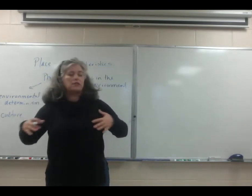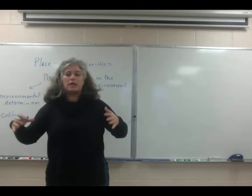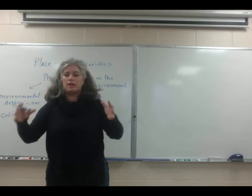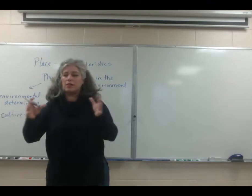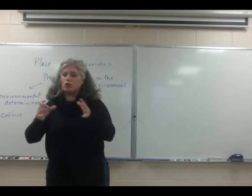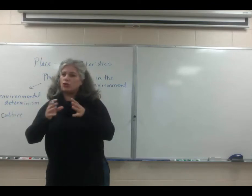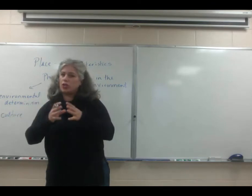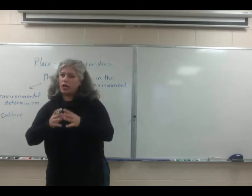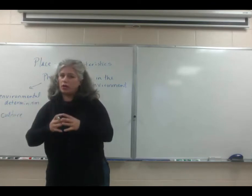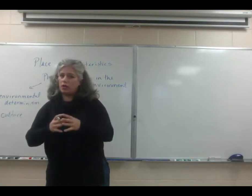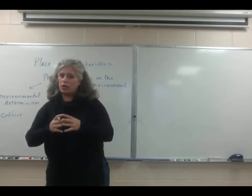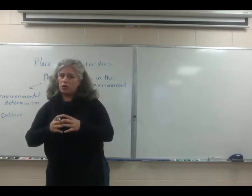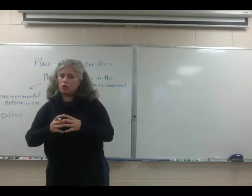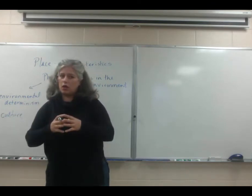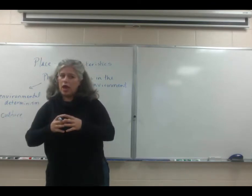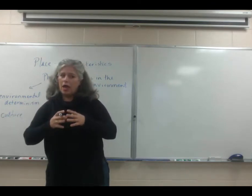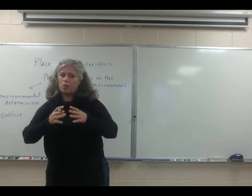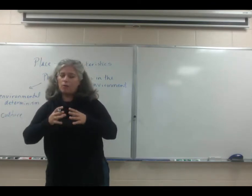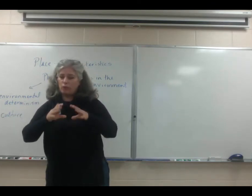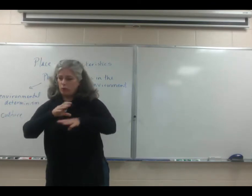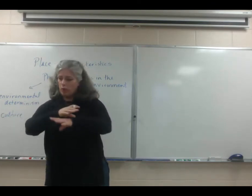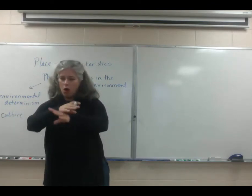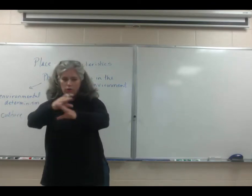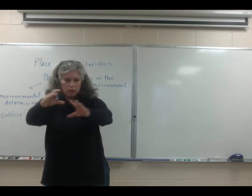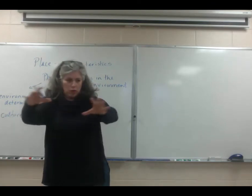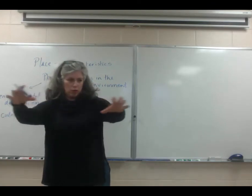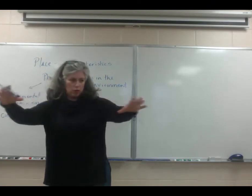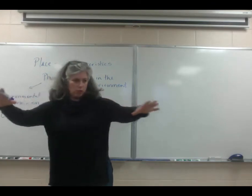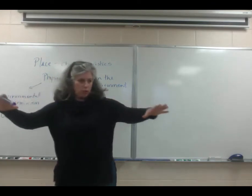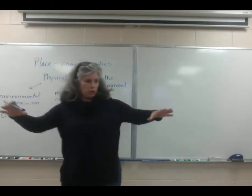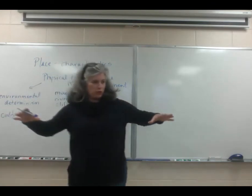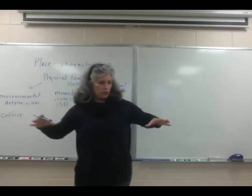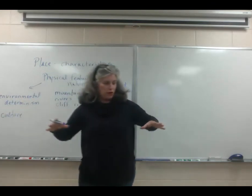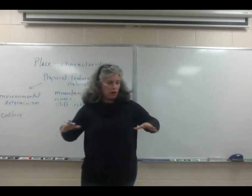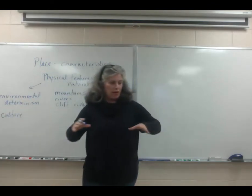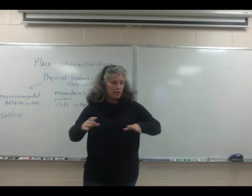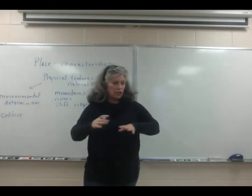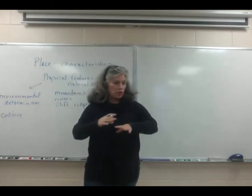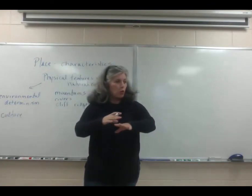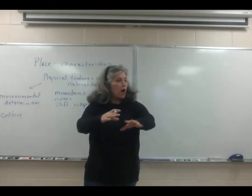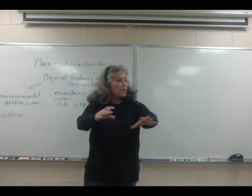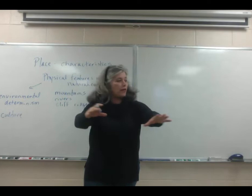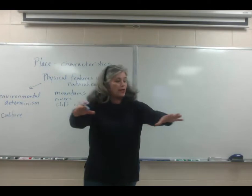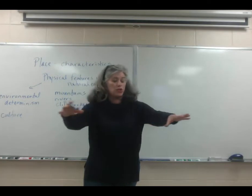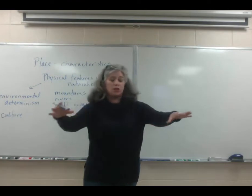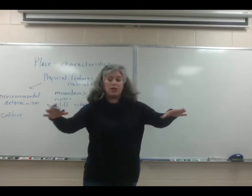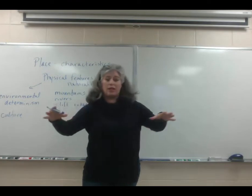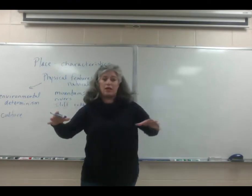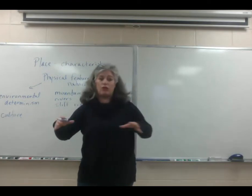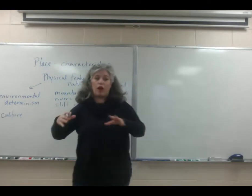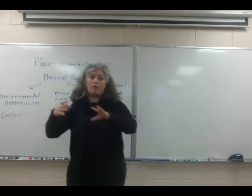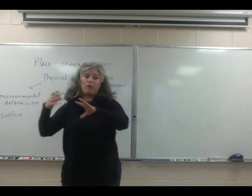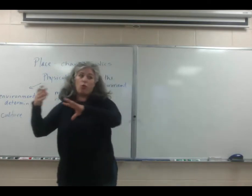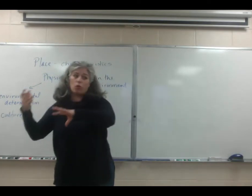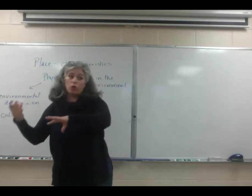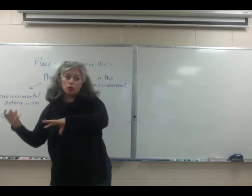things that are shared and from, with the members of a general population in either a formal